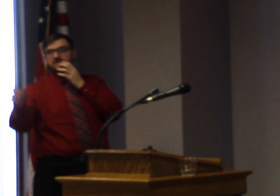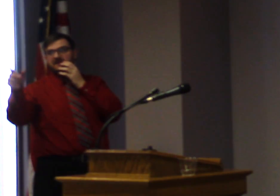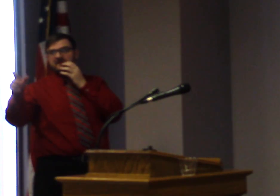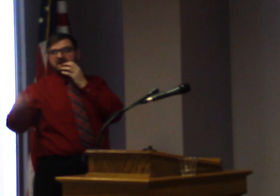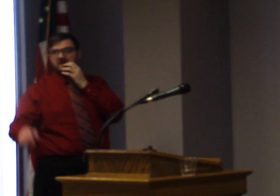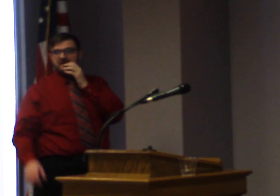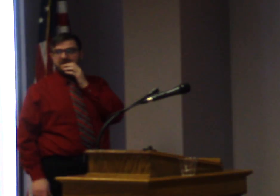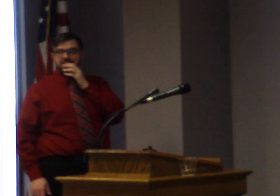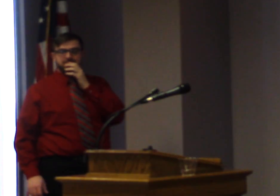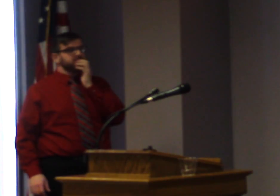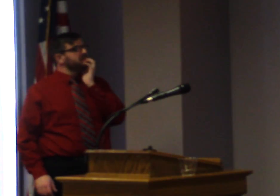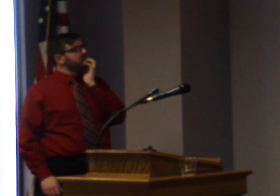back there.